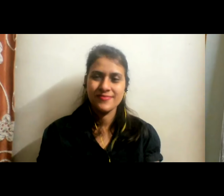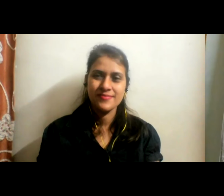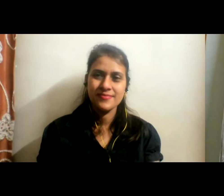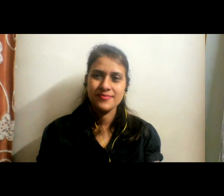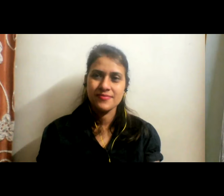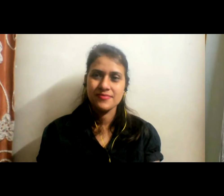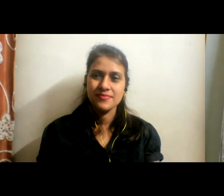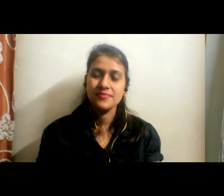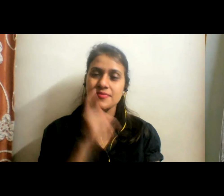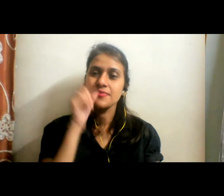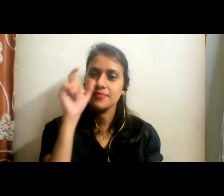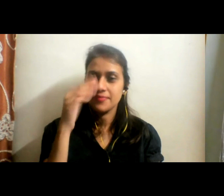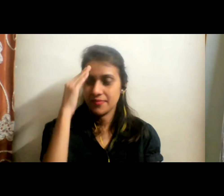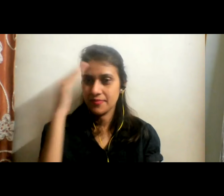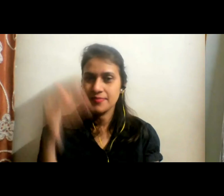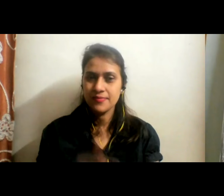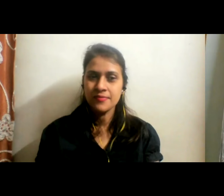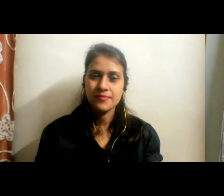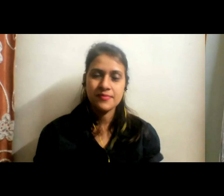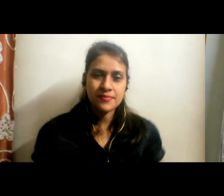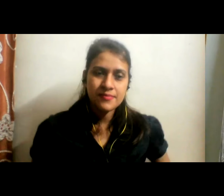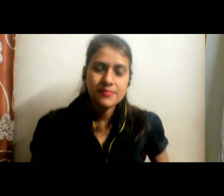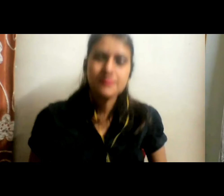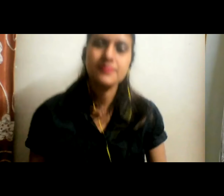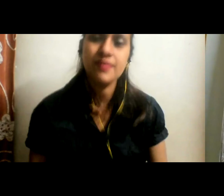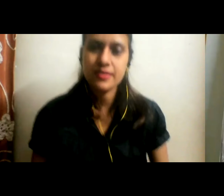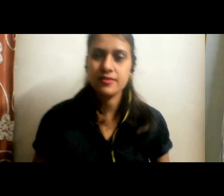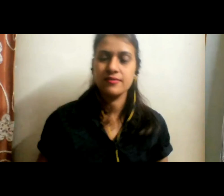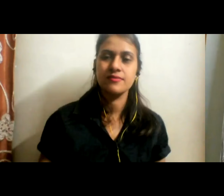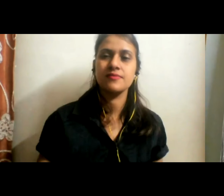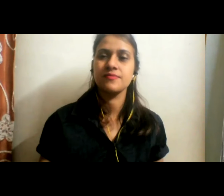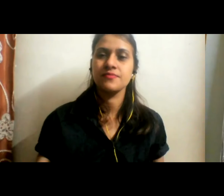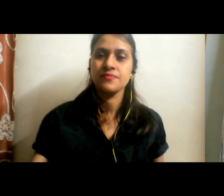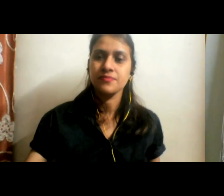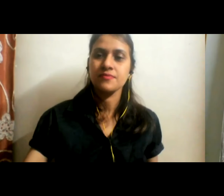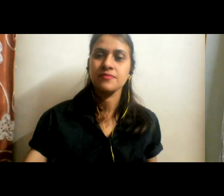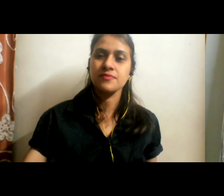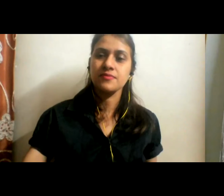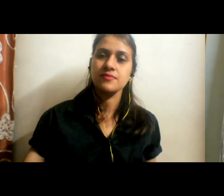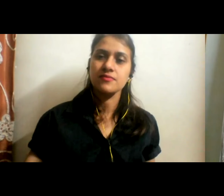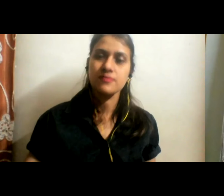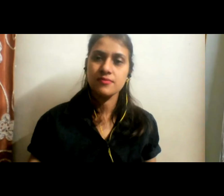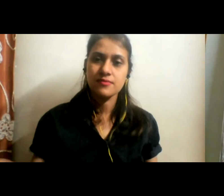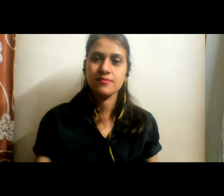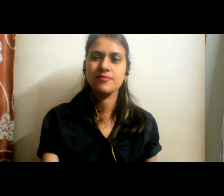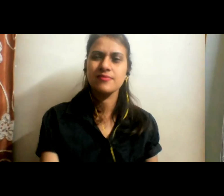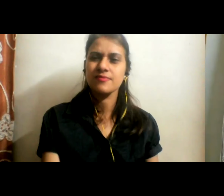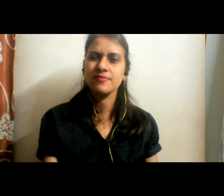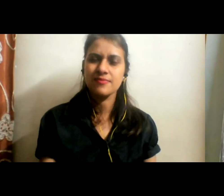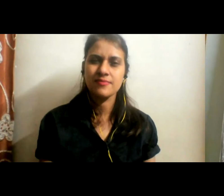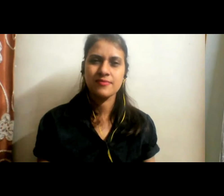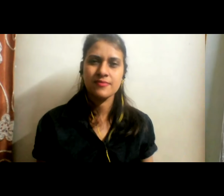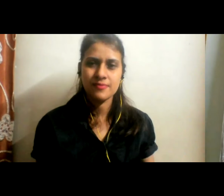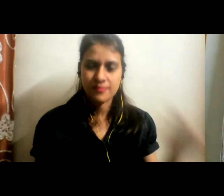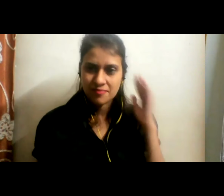Hello, ma'am. Hi. Ma'am, am I audible? Yes, you are. Ma'am, thank you for your valuable